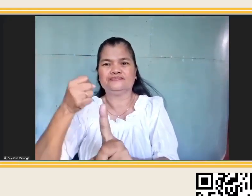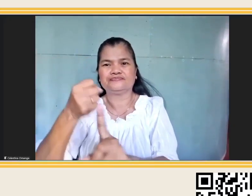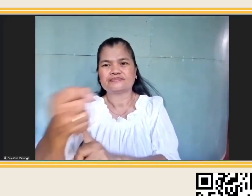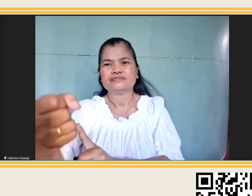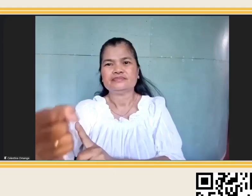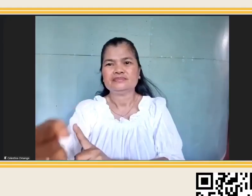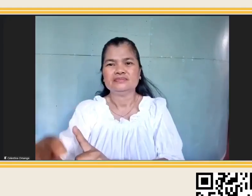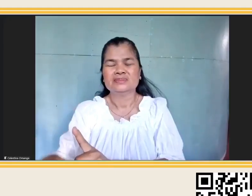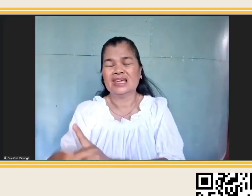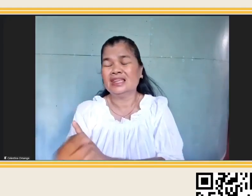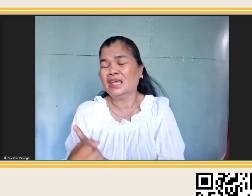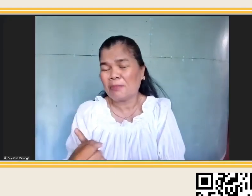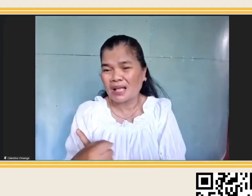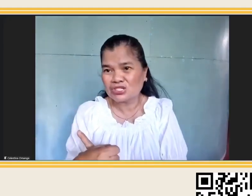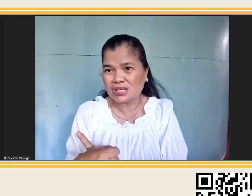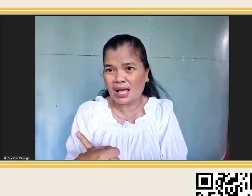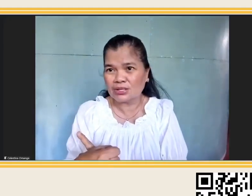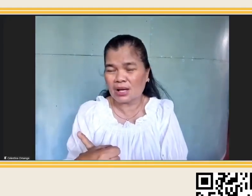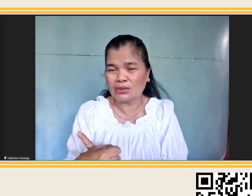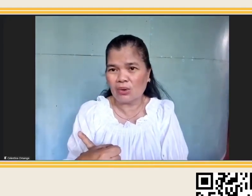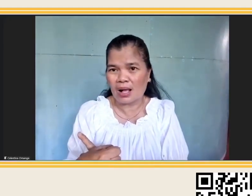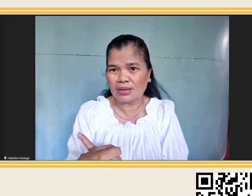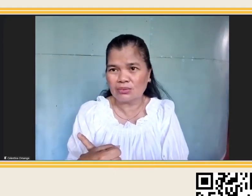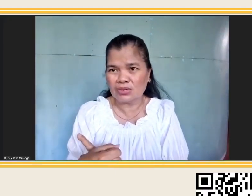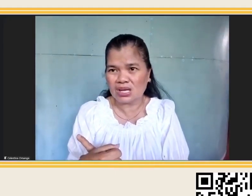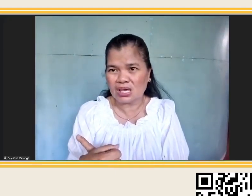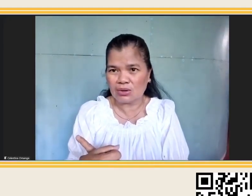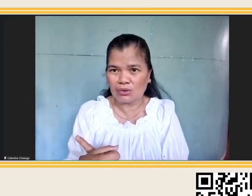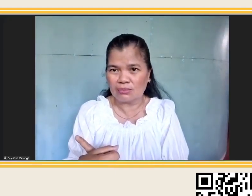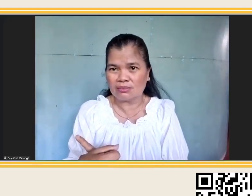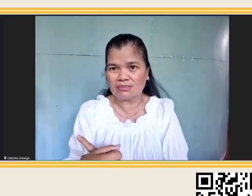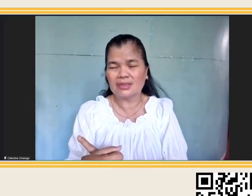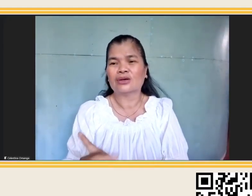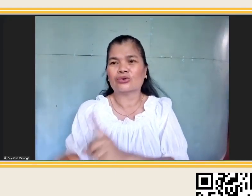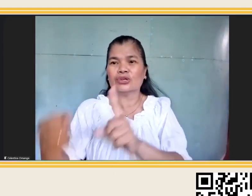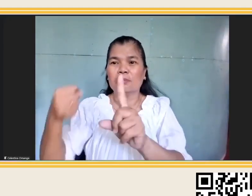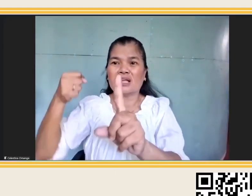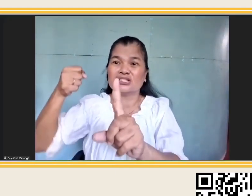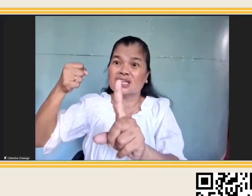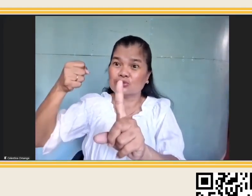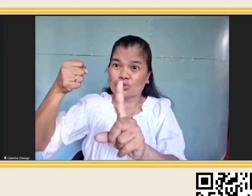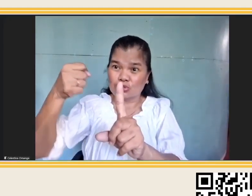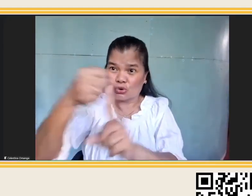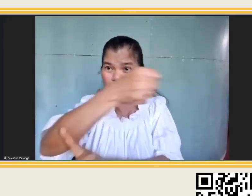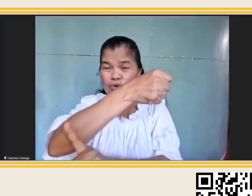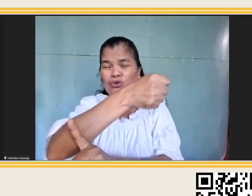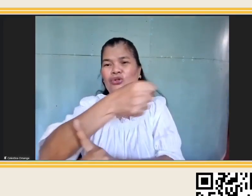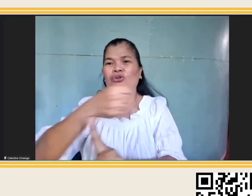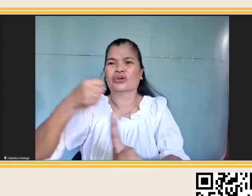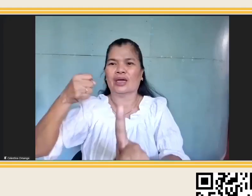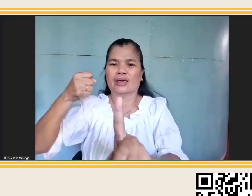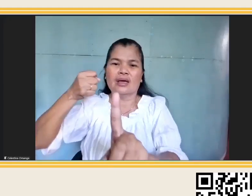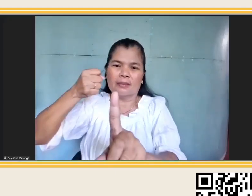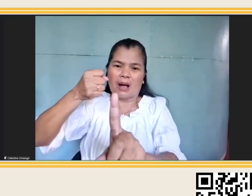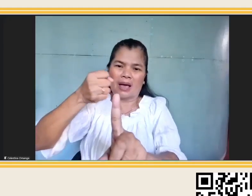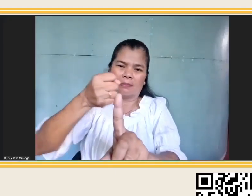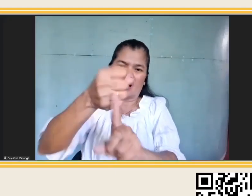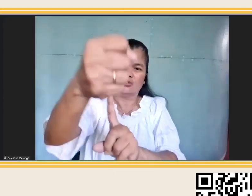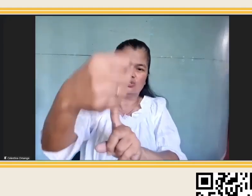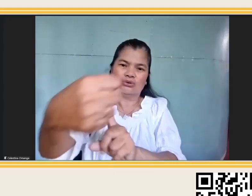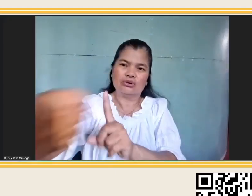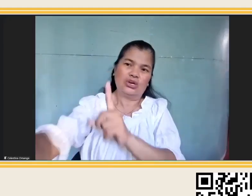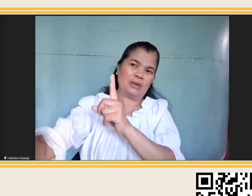Punch. Hindi punch na yung iniinom, kundi punch na suntok. Okay.